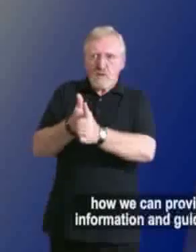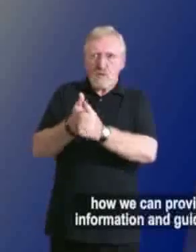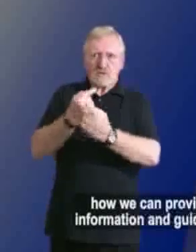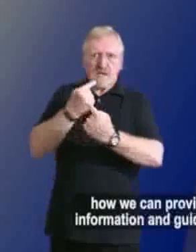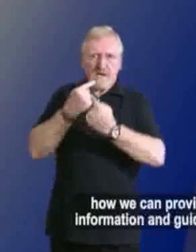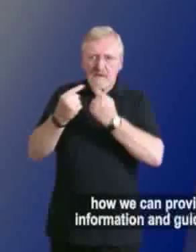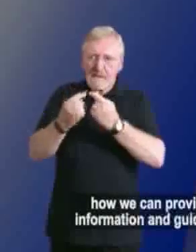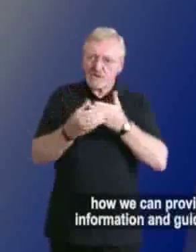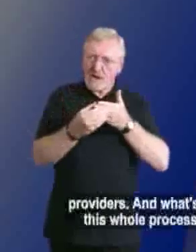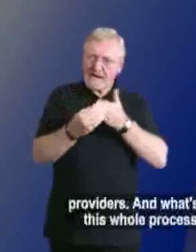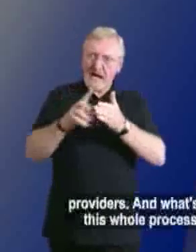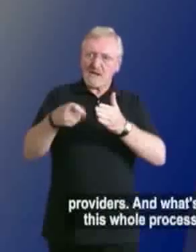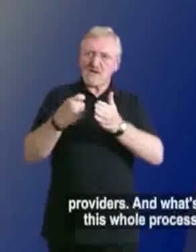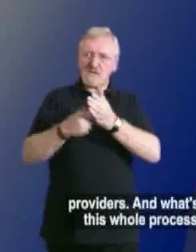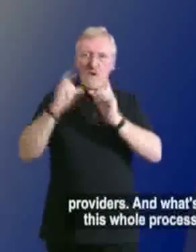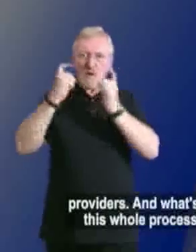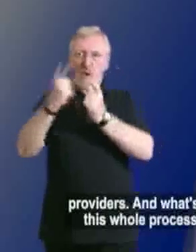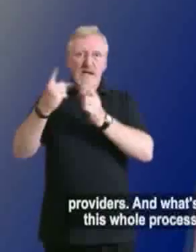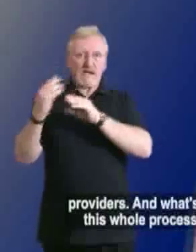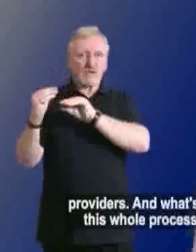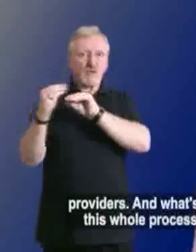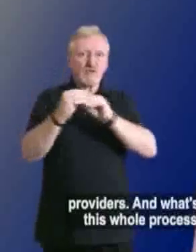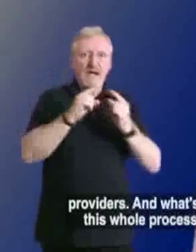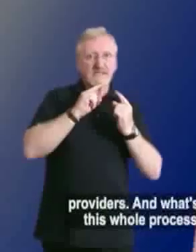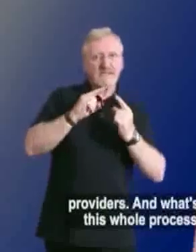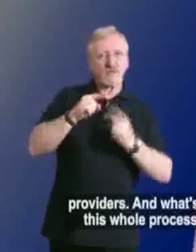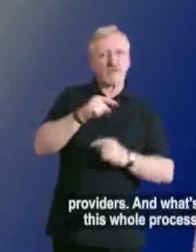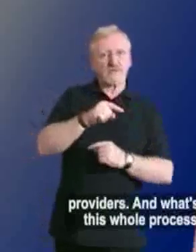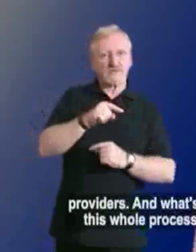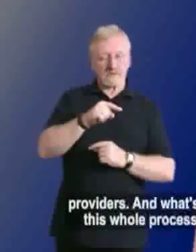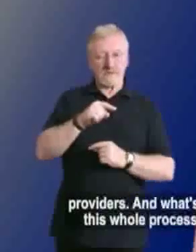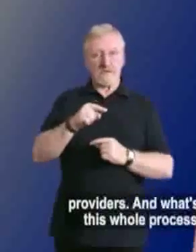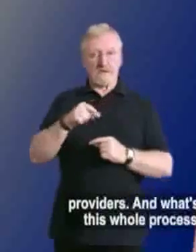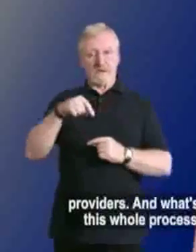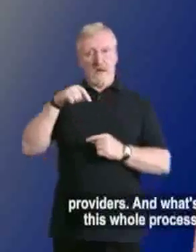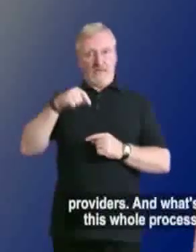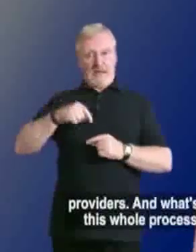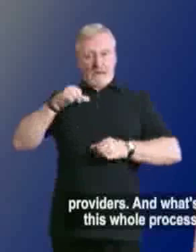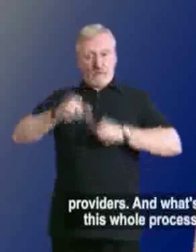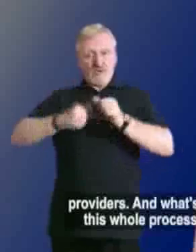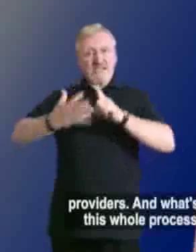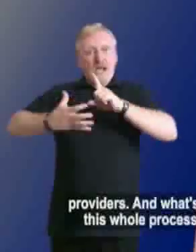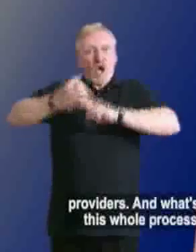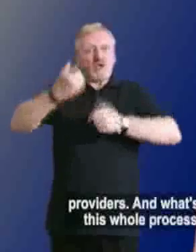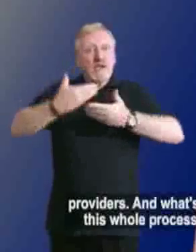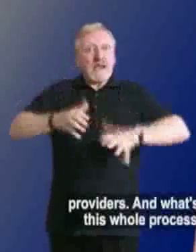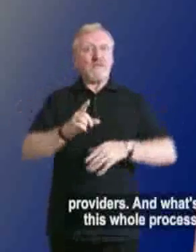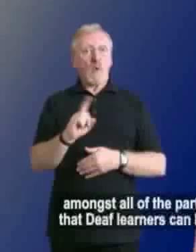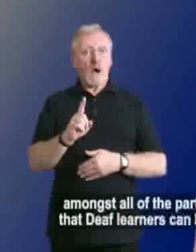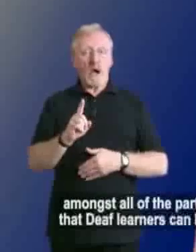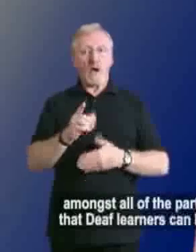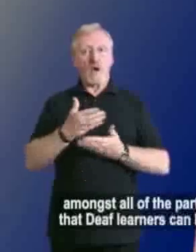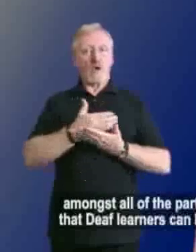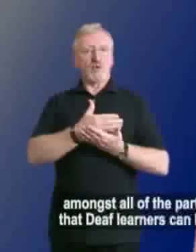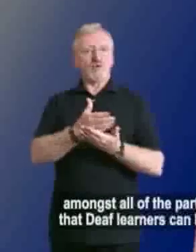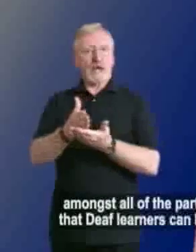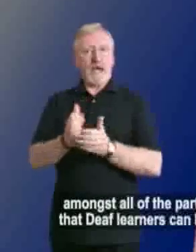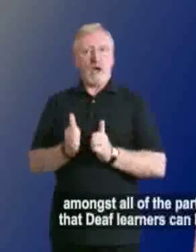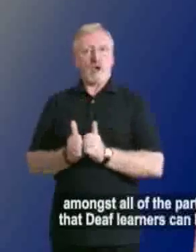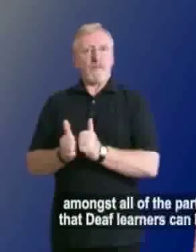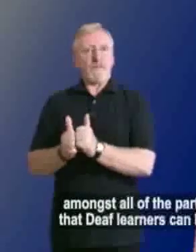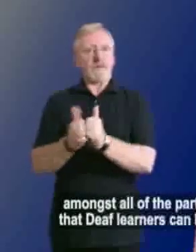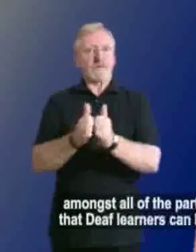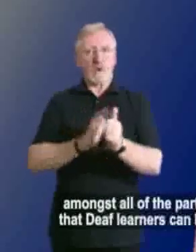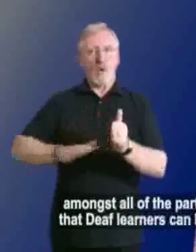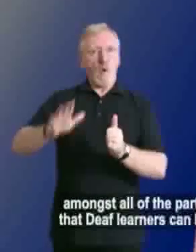guidance for teacher training providers. And what's been achieved throughout this whole process is a shared commitment amongst all of the